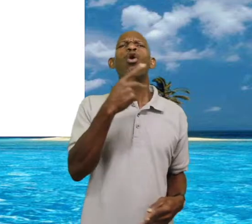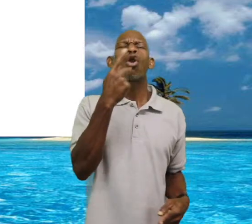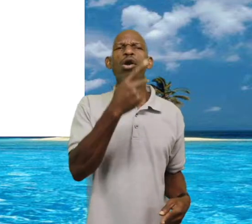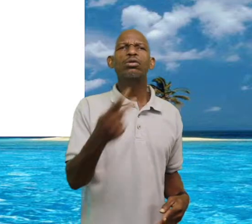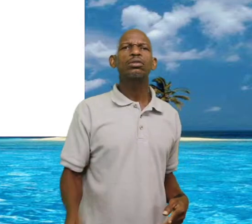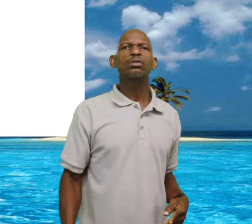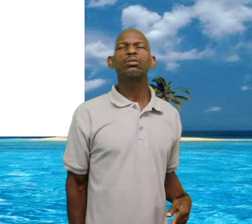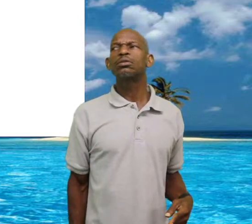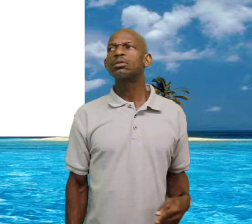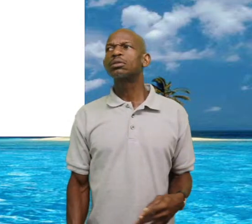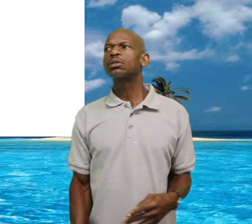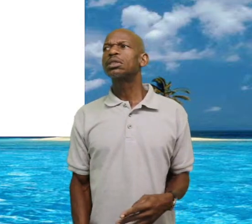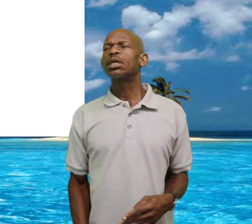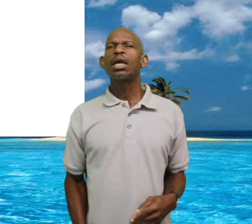silent.